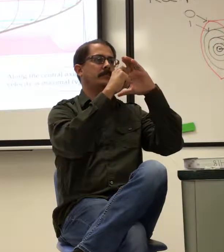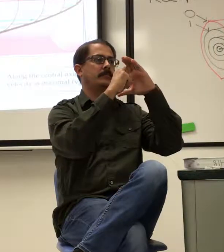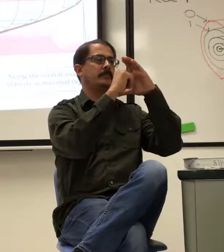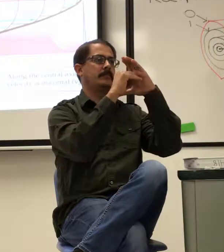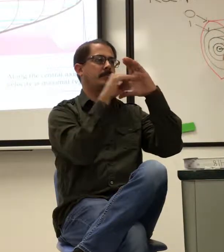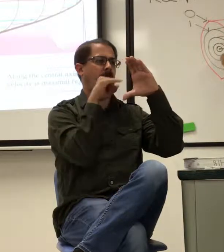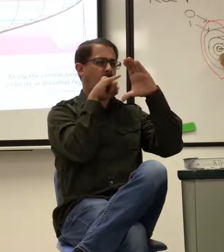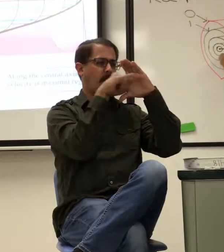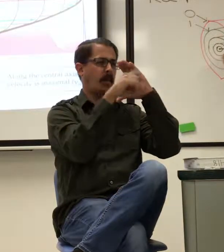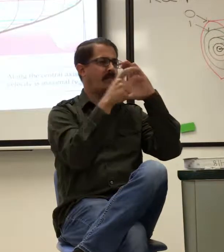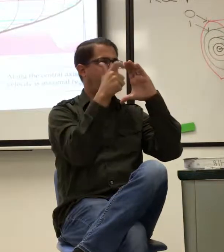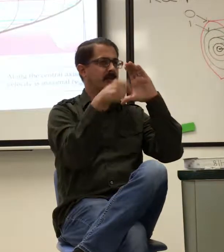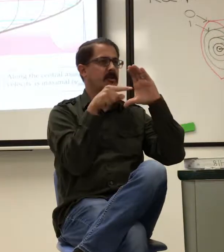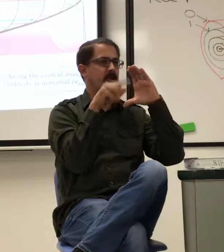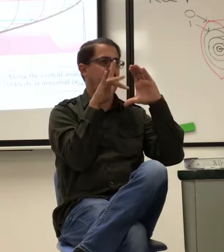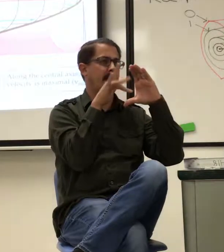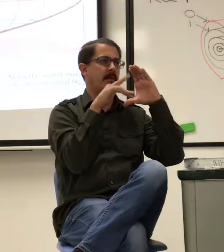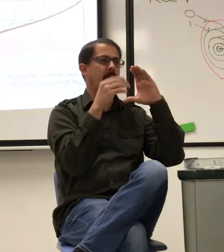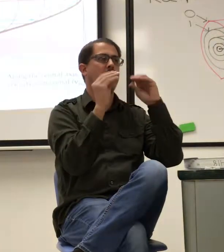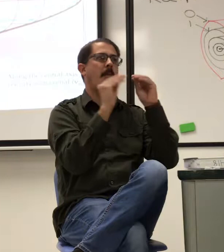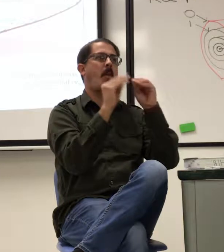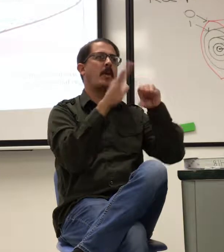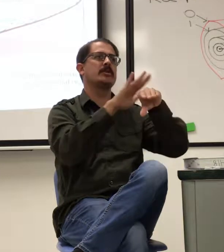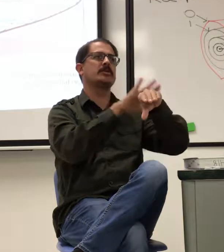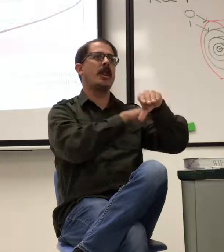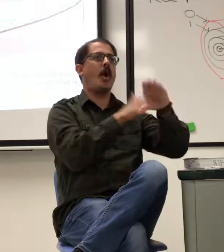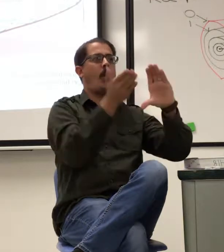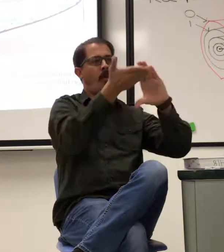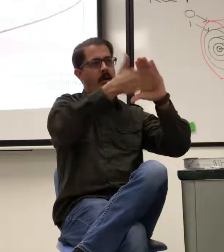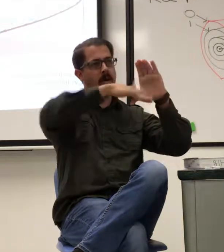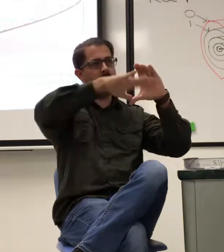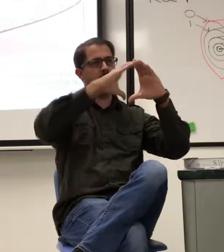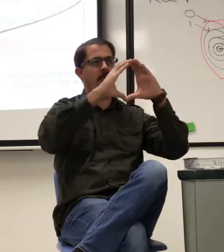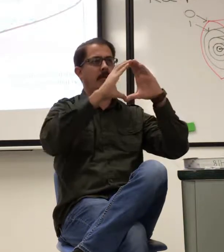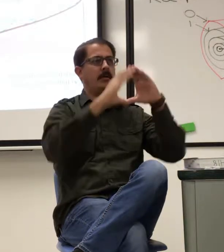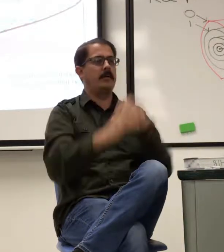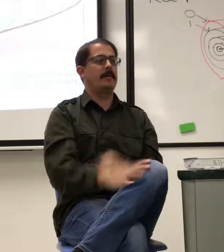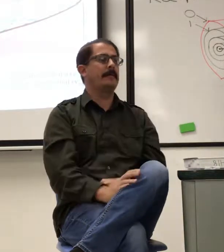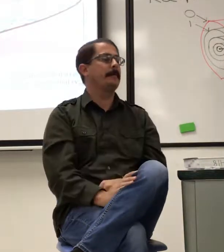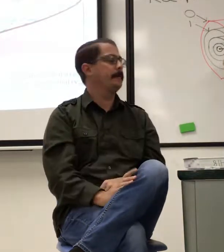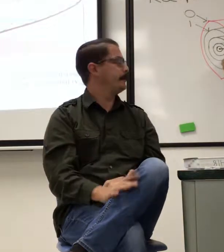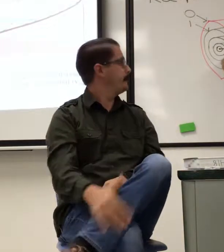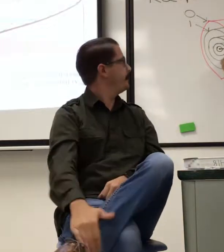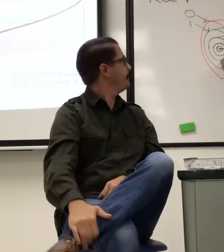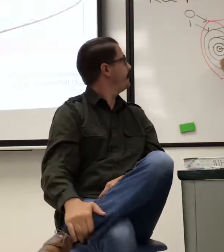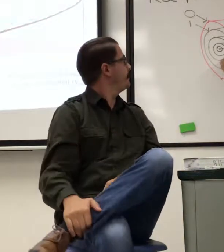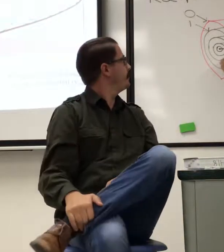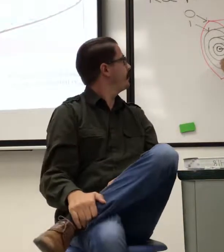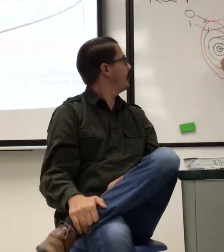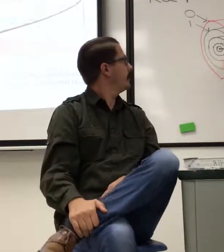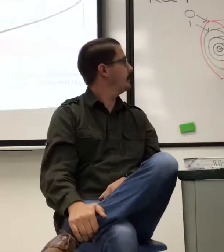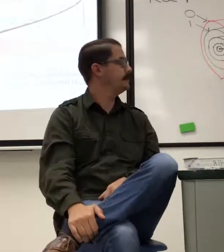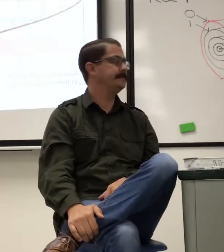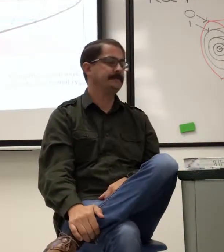faster, right? So that's kind of what we're going with here. This kind of nice,